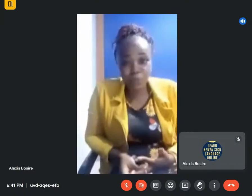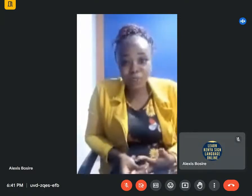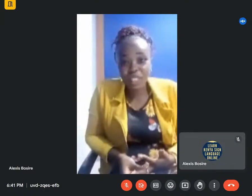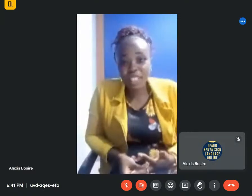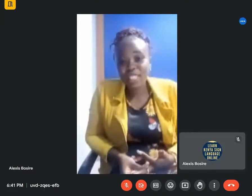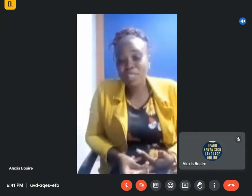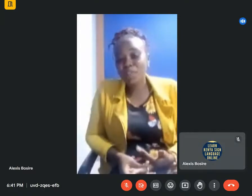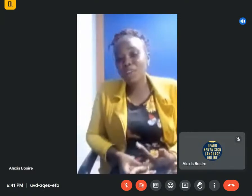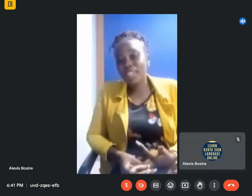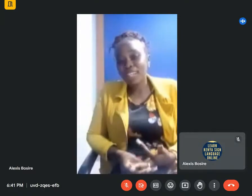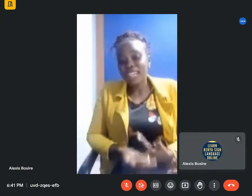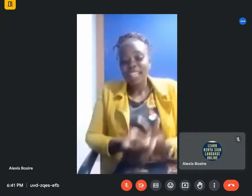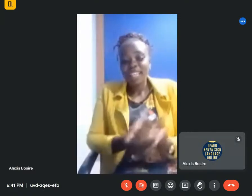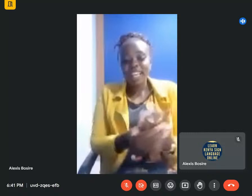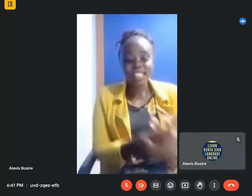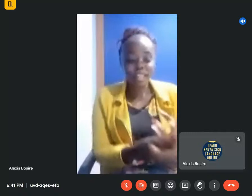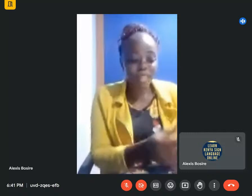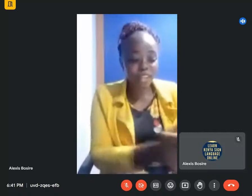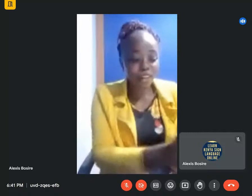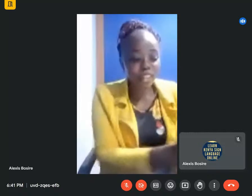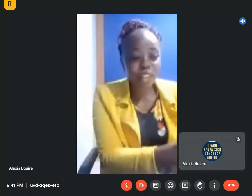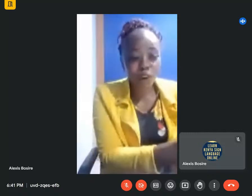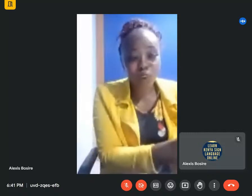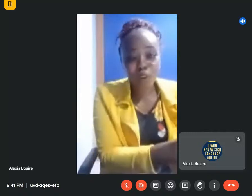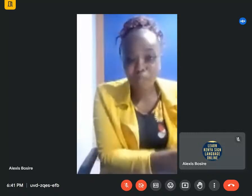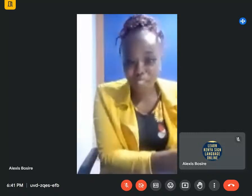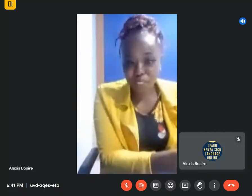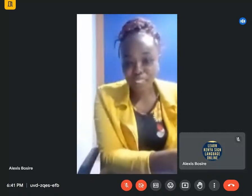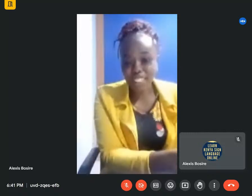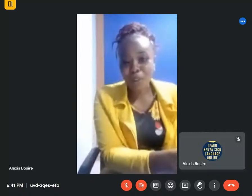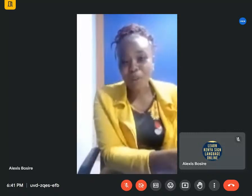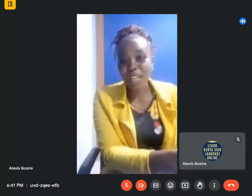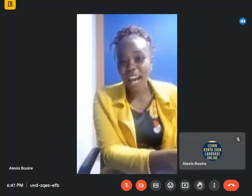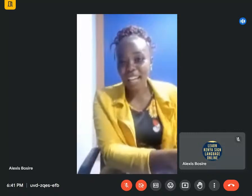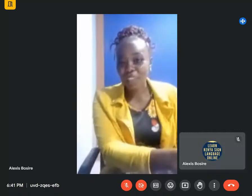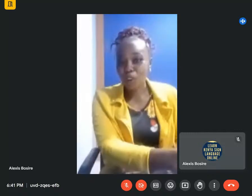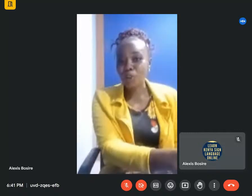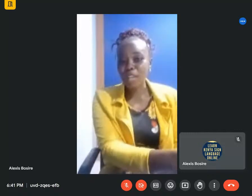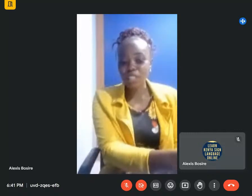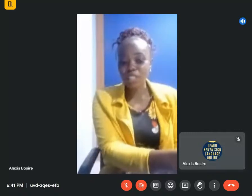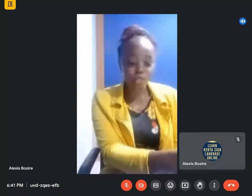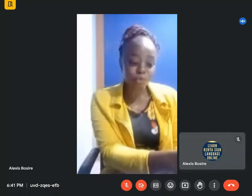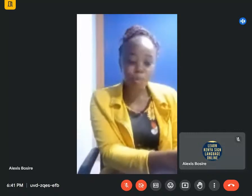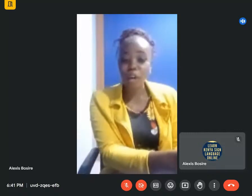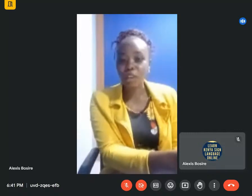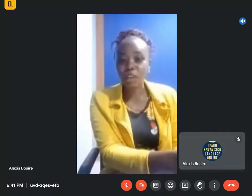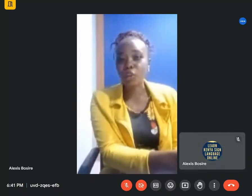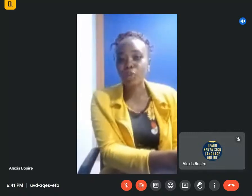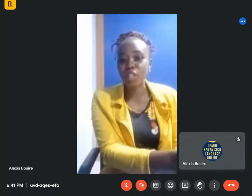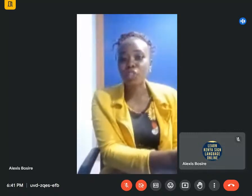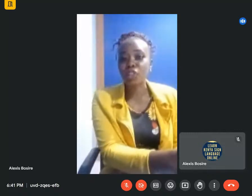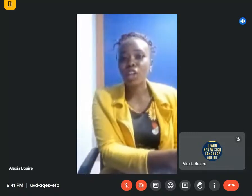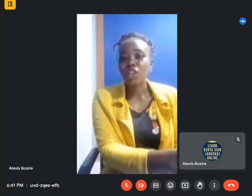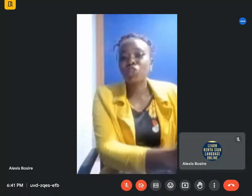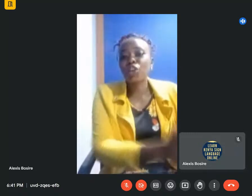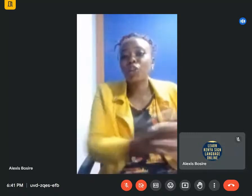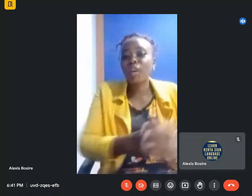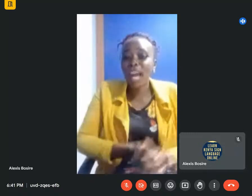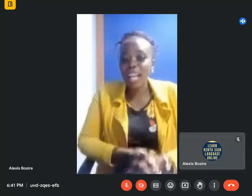initial, so there is something called occupation. We learn occupation, people and occupation. So you will learn